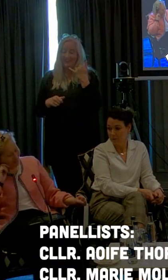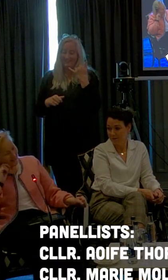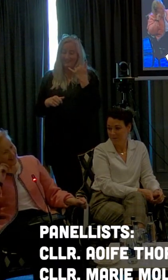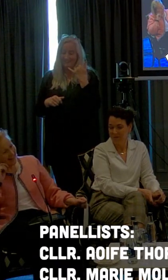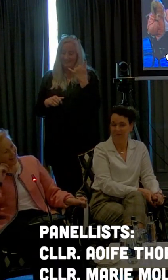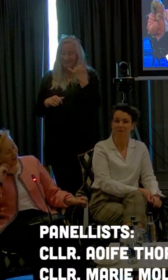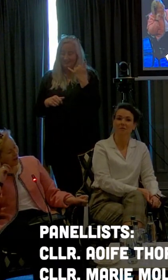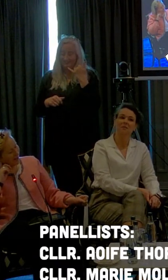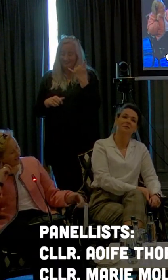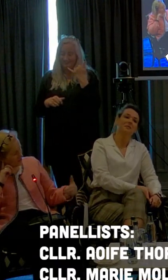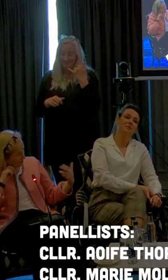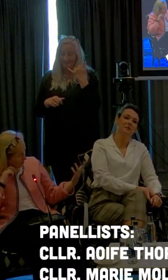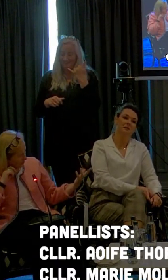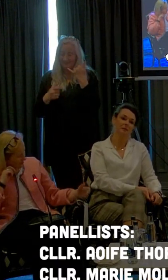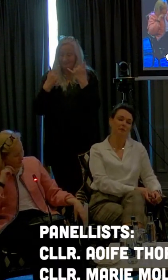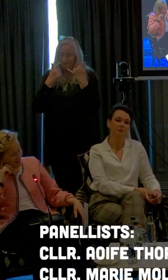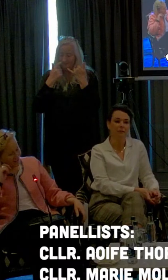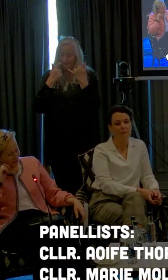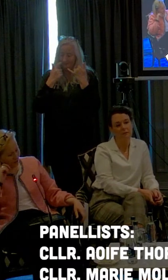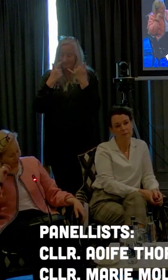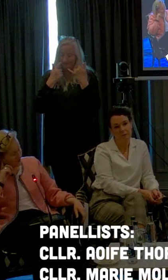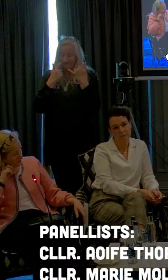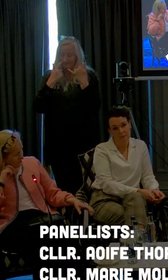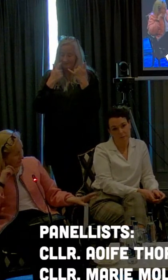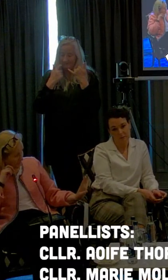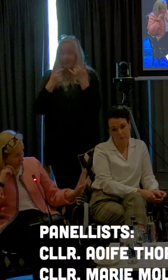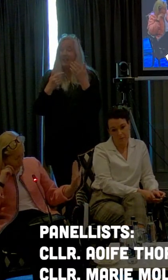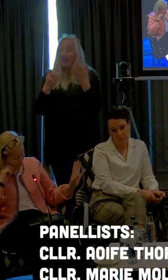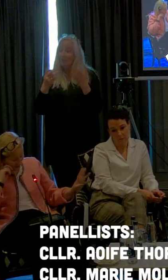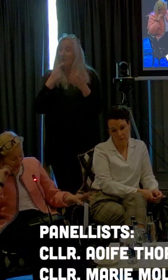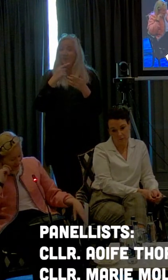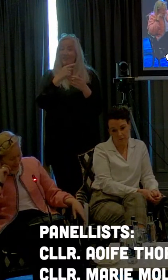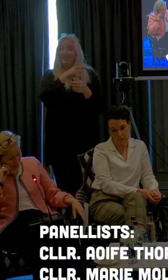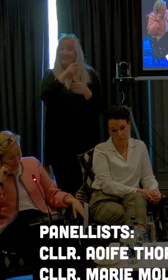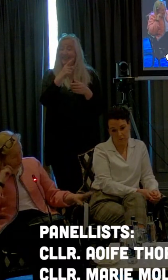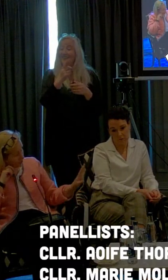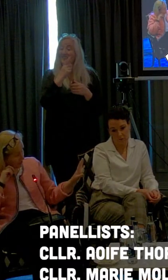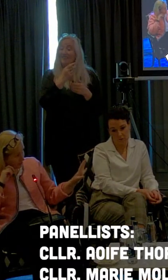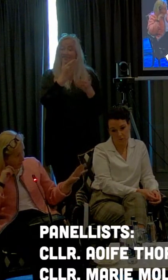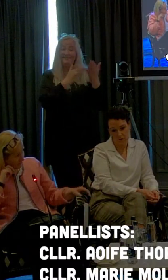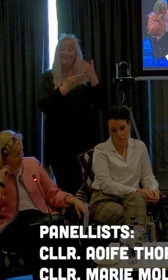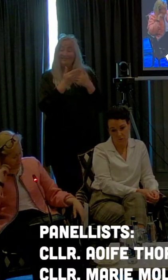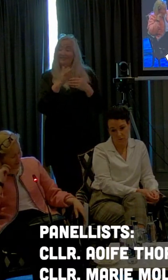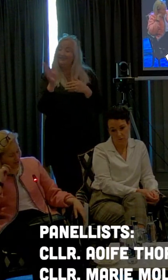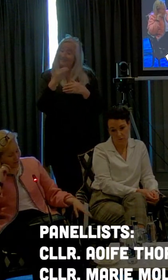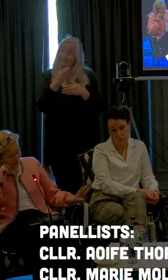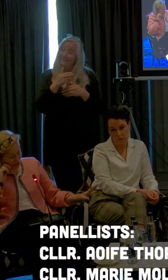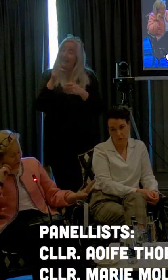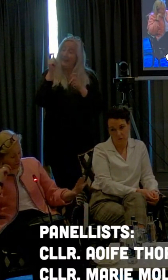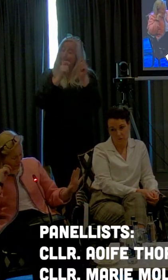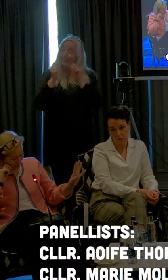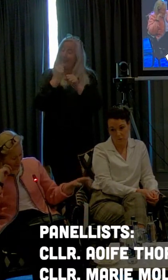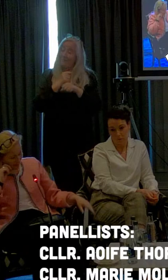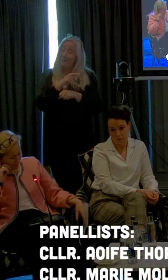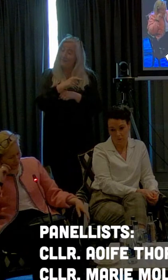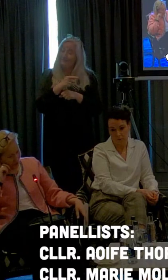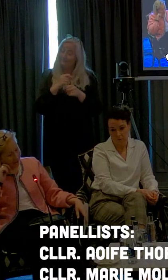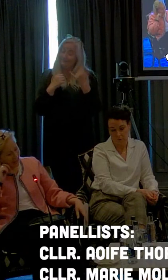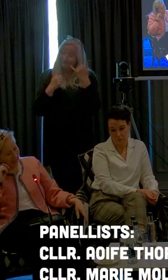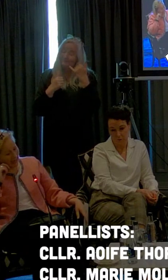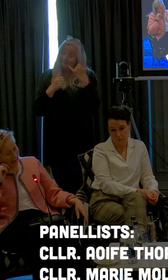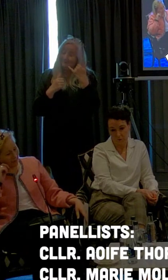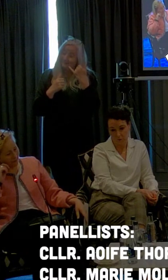hope. And then subsequently people said, you know, consider it. The wisest thing I was told was just take 24 hours to consider it and discuss it with the people